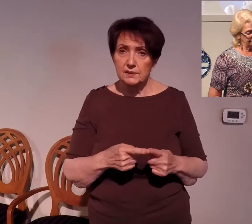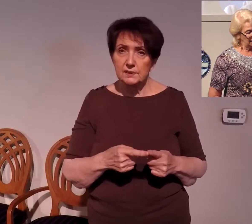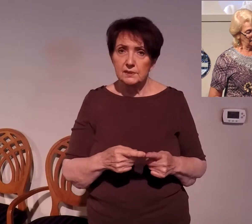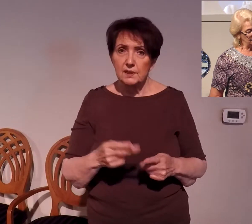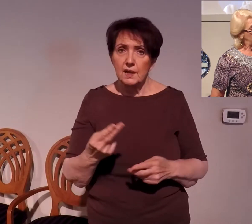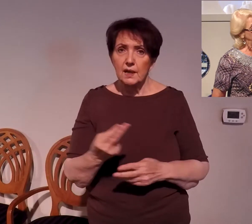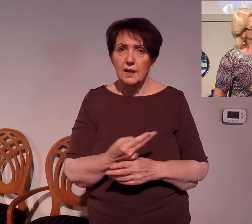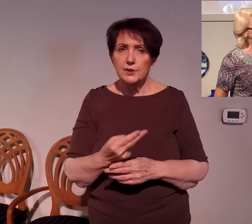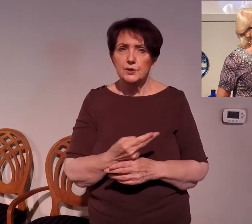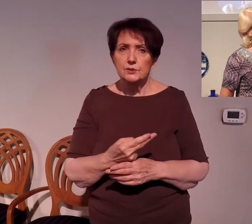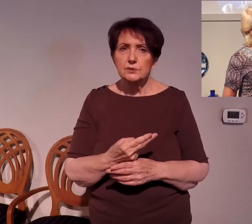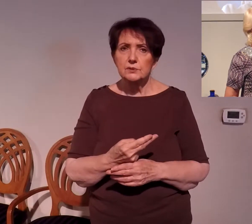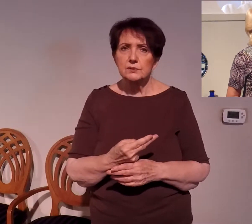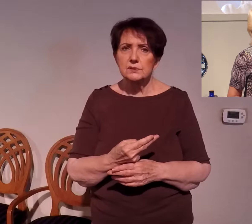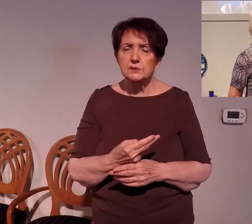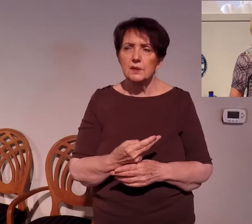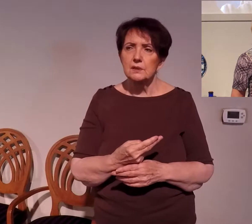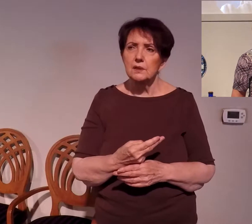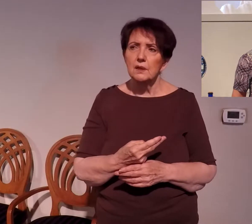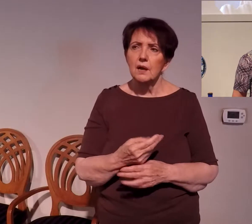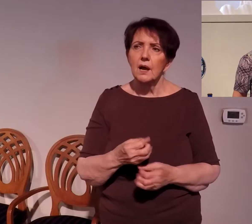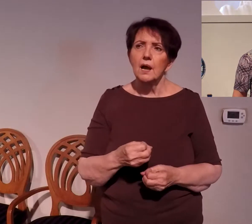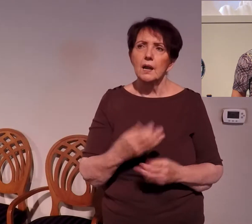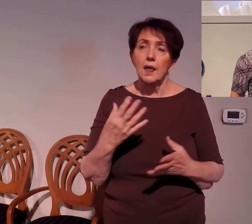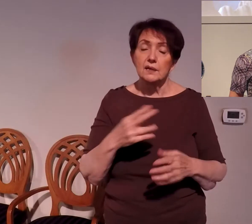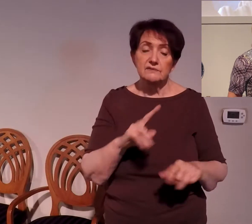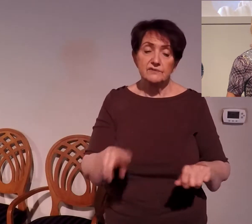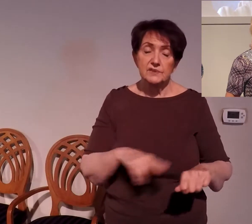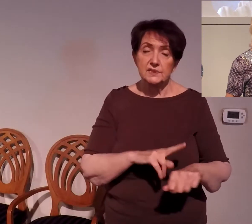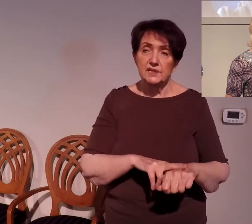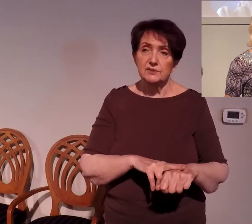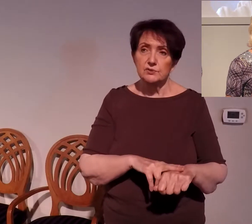lot of nature